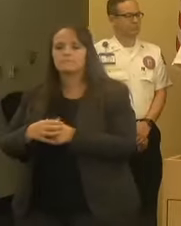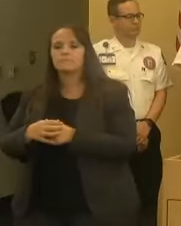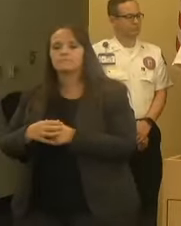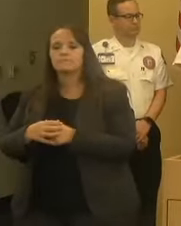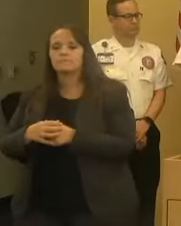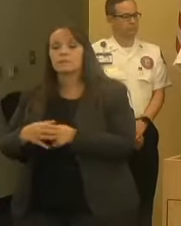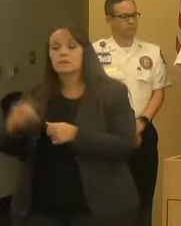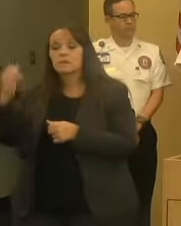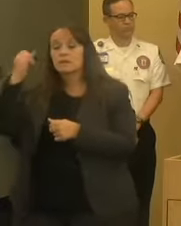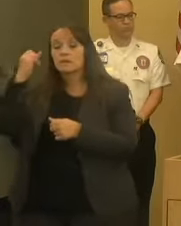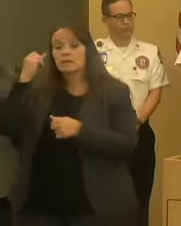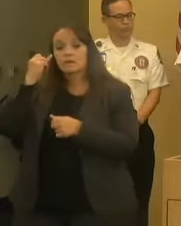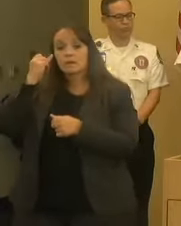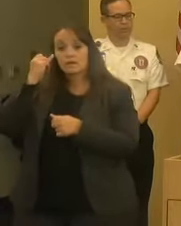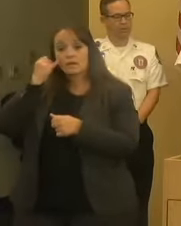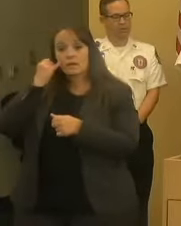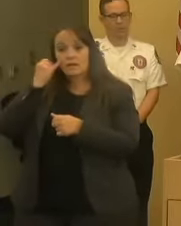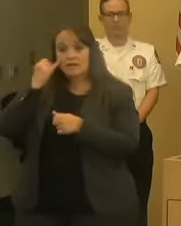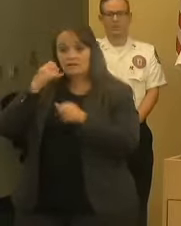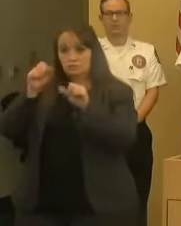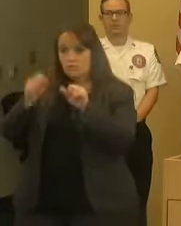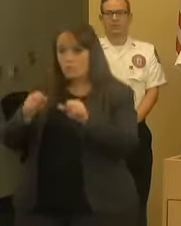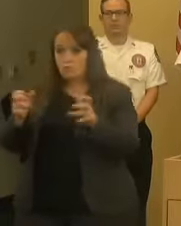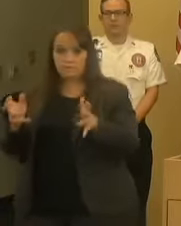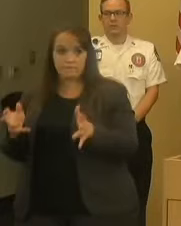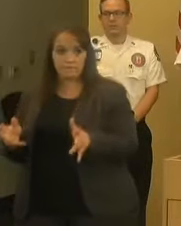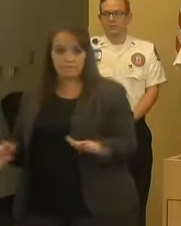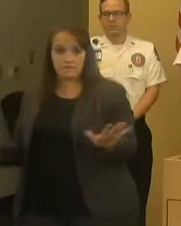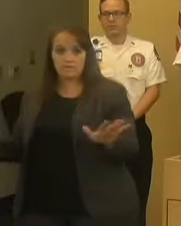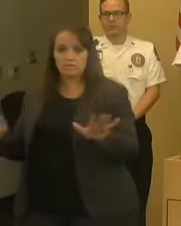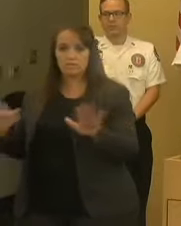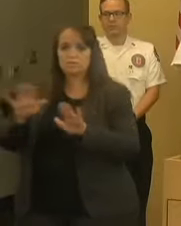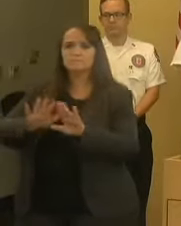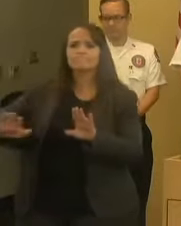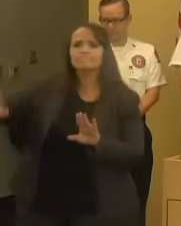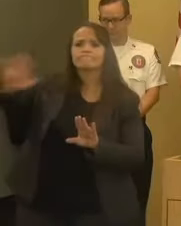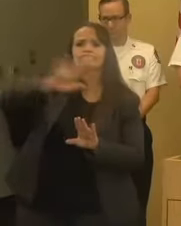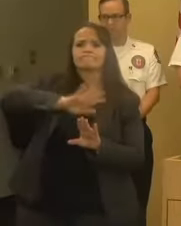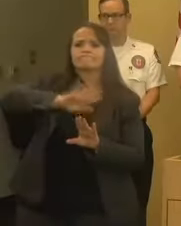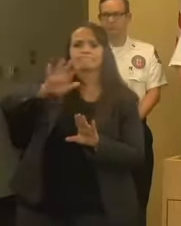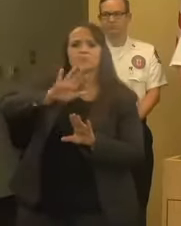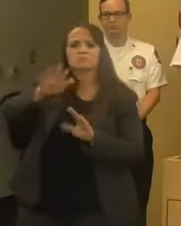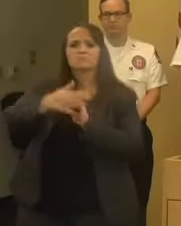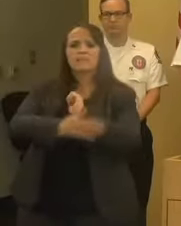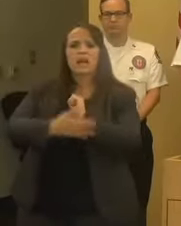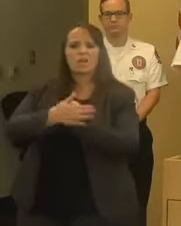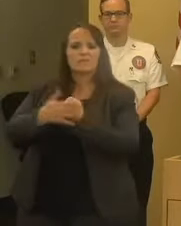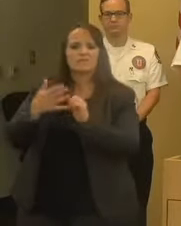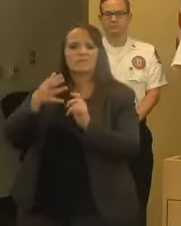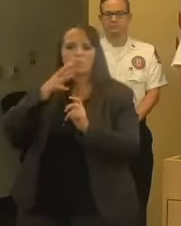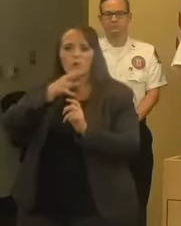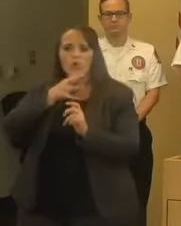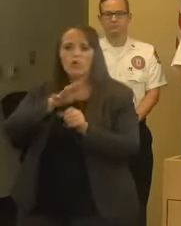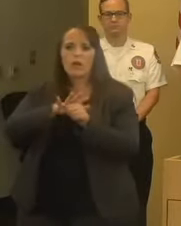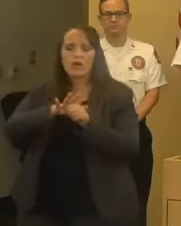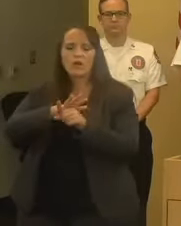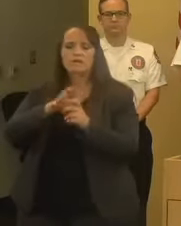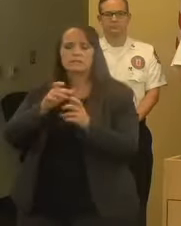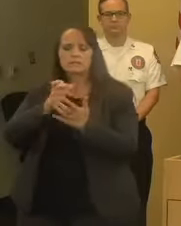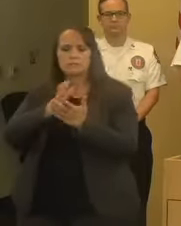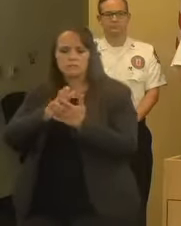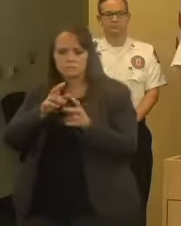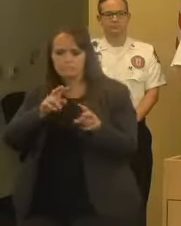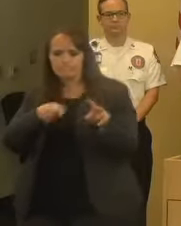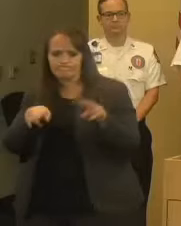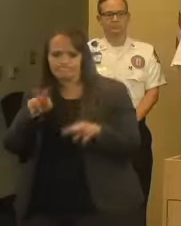And if you are in a situation after the storm, especially in the outlying portions of the county, where you have to stop and assess the situation,